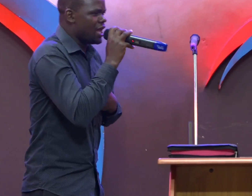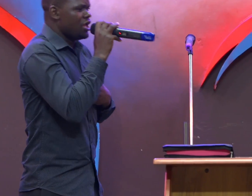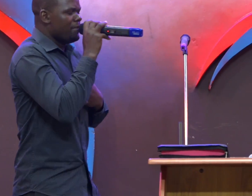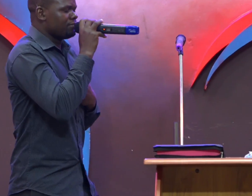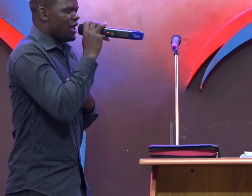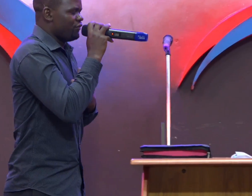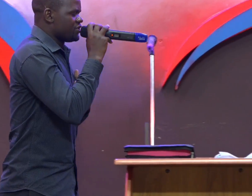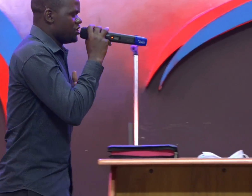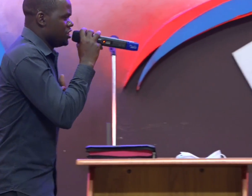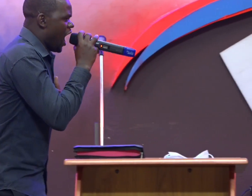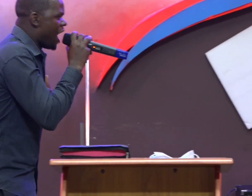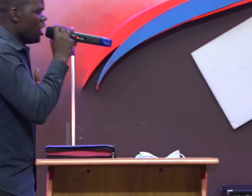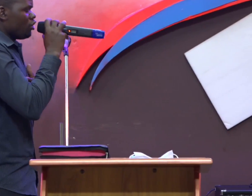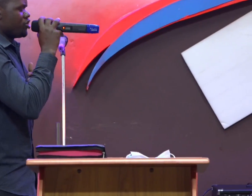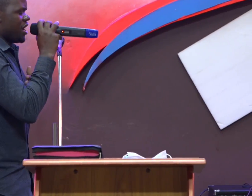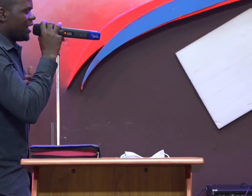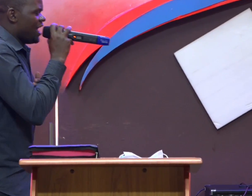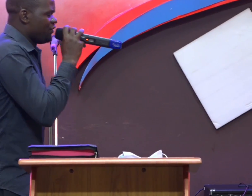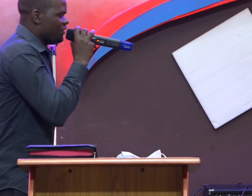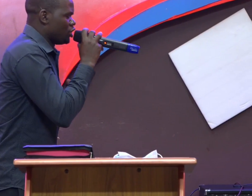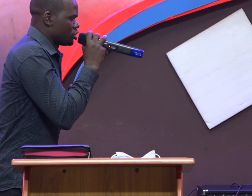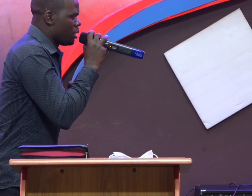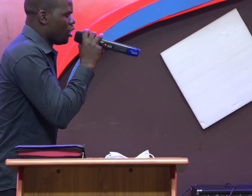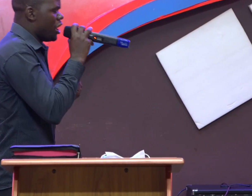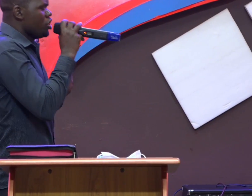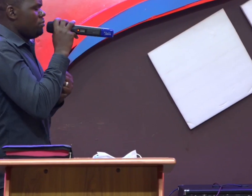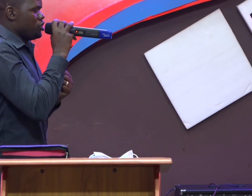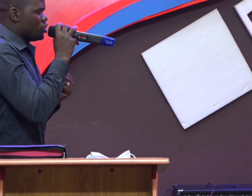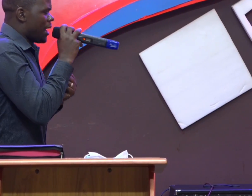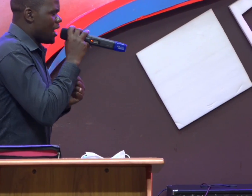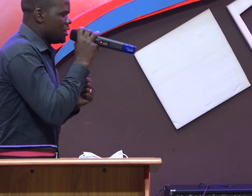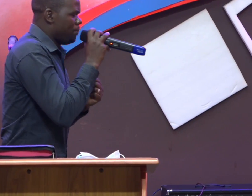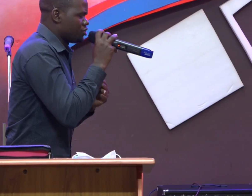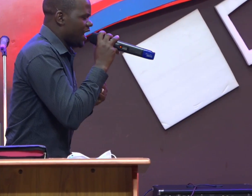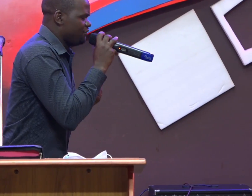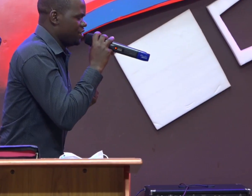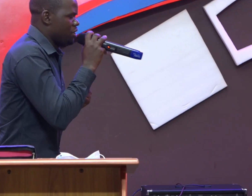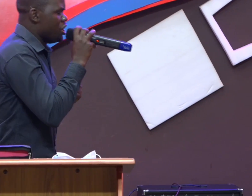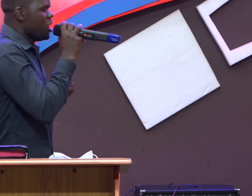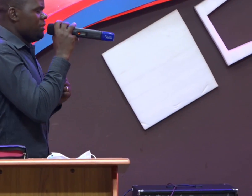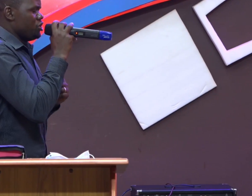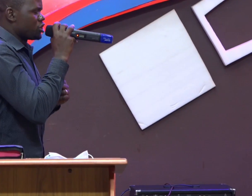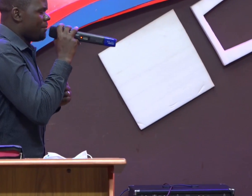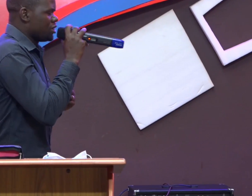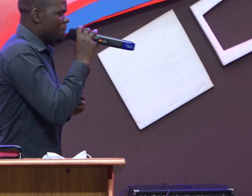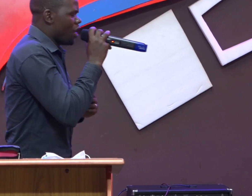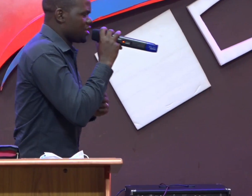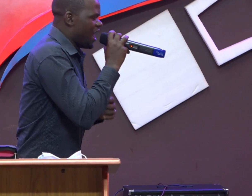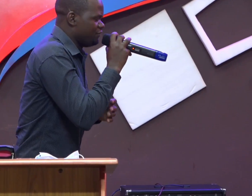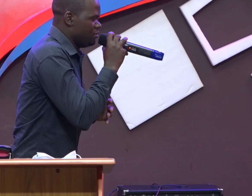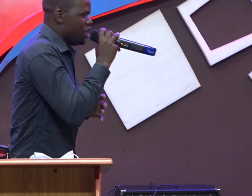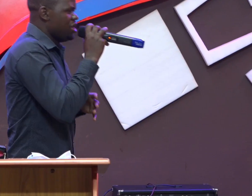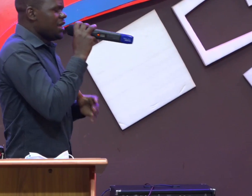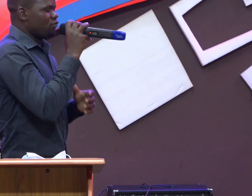sharing bitterness. But my Father yearns to share life, heavenly King of glory. May you come and deposit life in me. May you come and